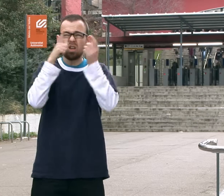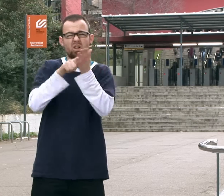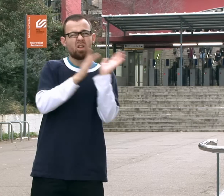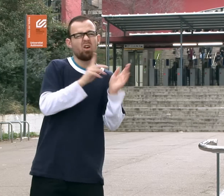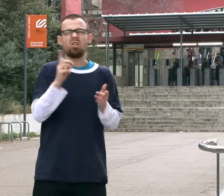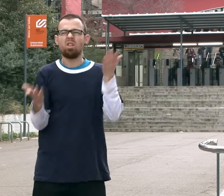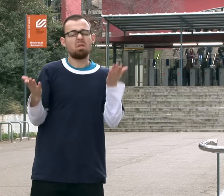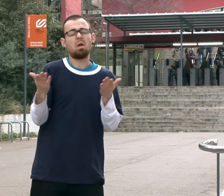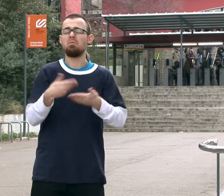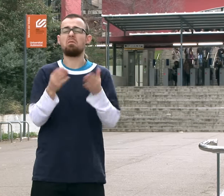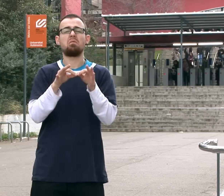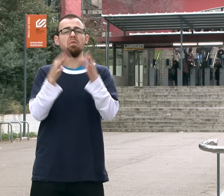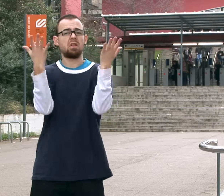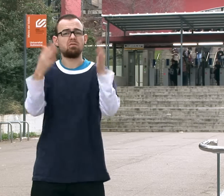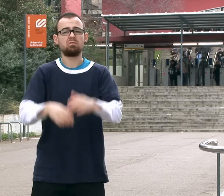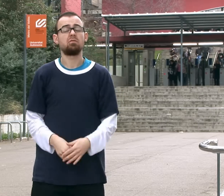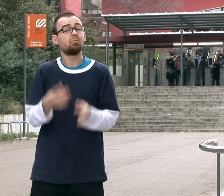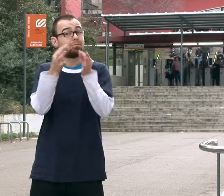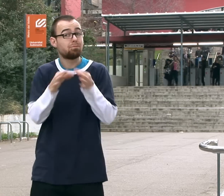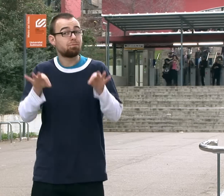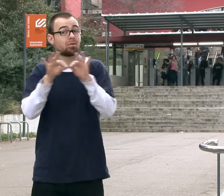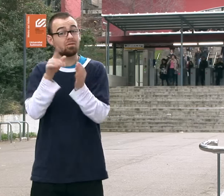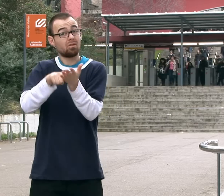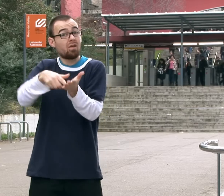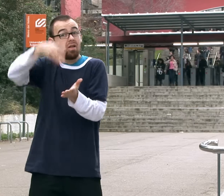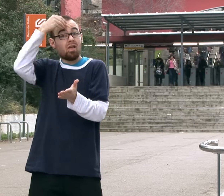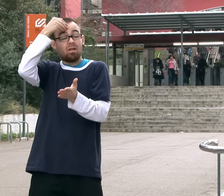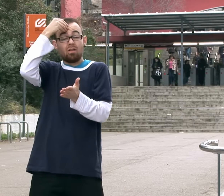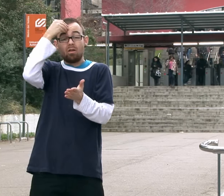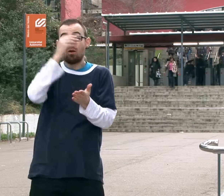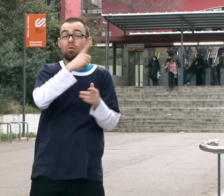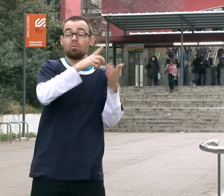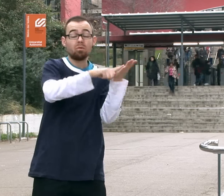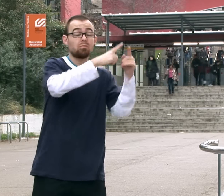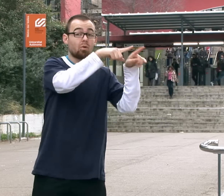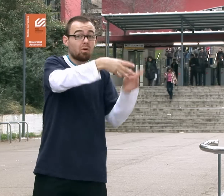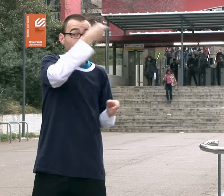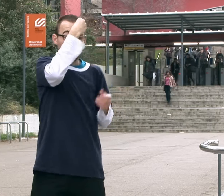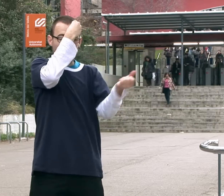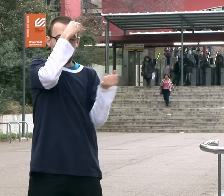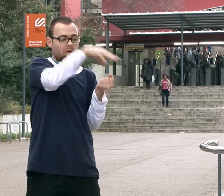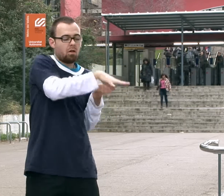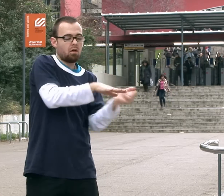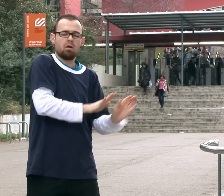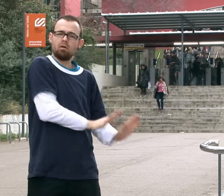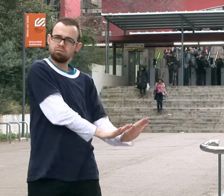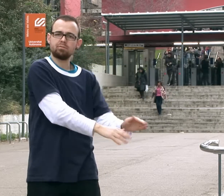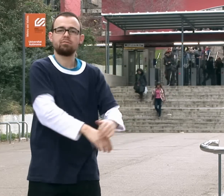not, and that there's no halfway house. Or they think that in order to fit one language in your head, you have to make room for it by ejecting